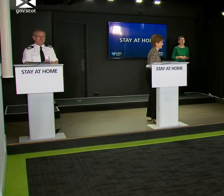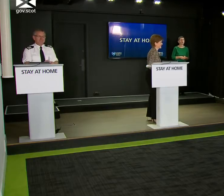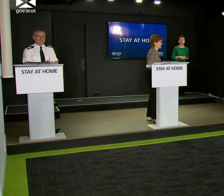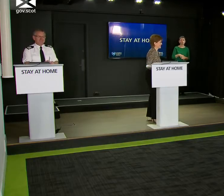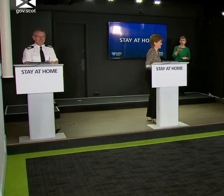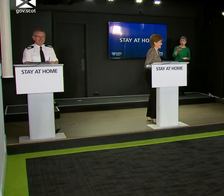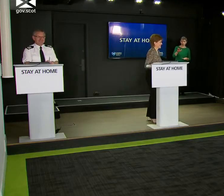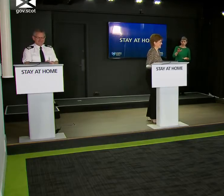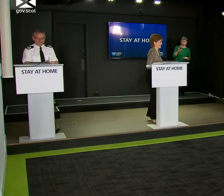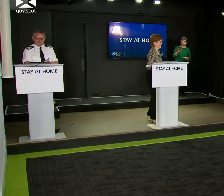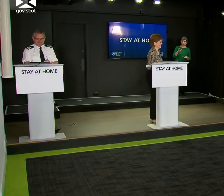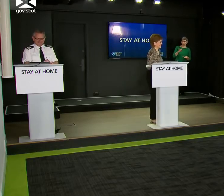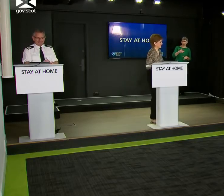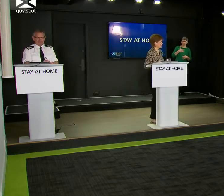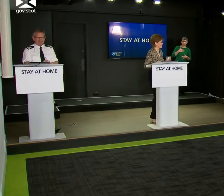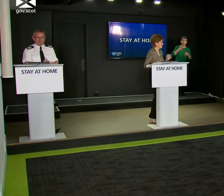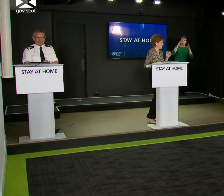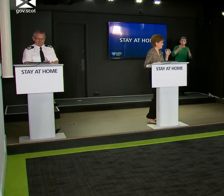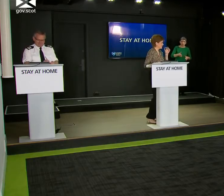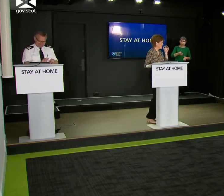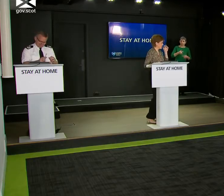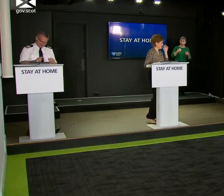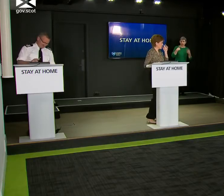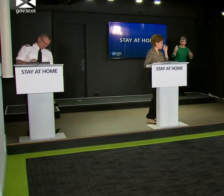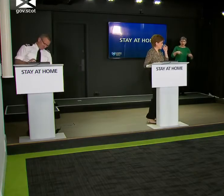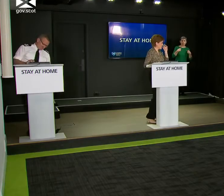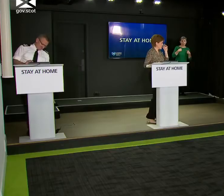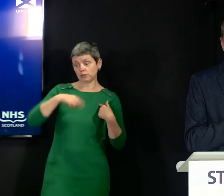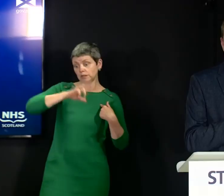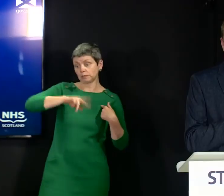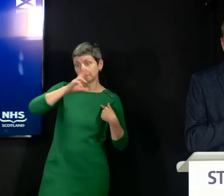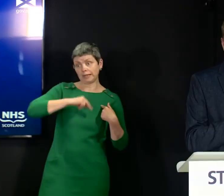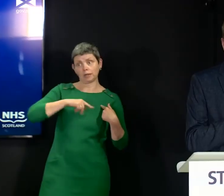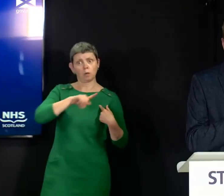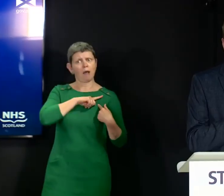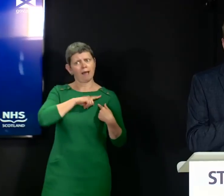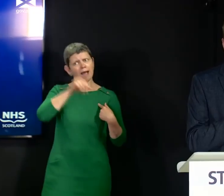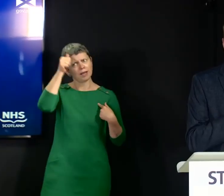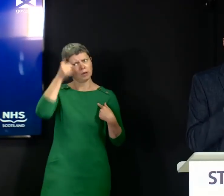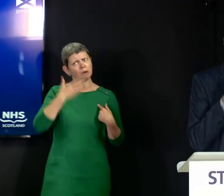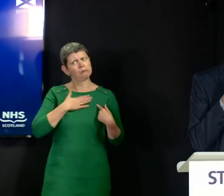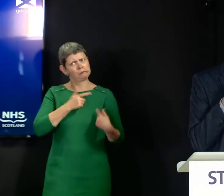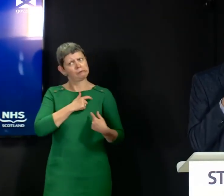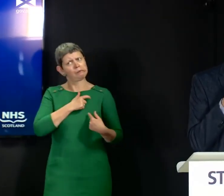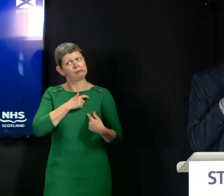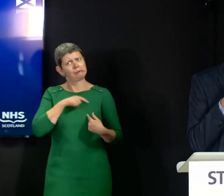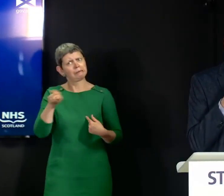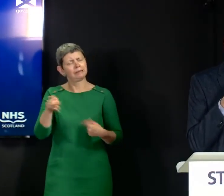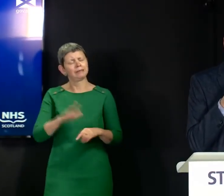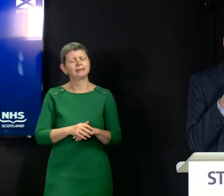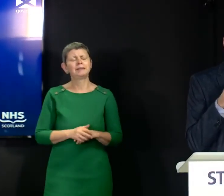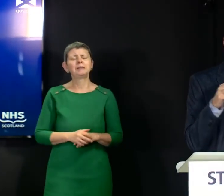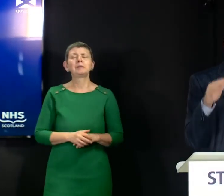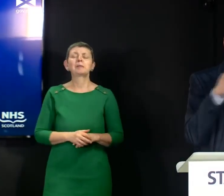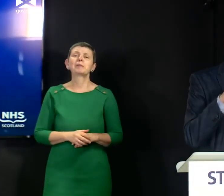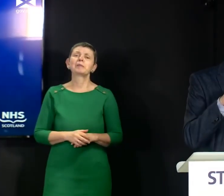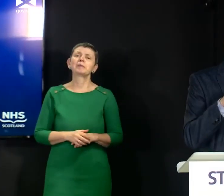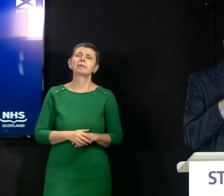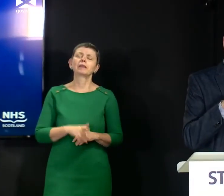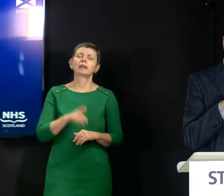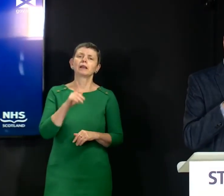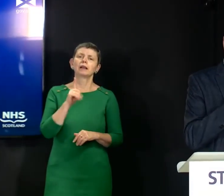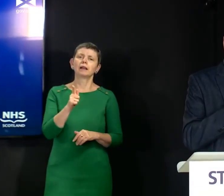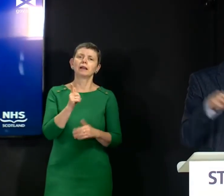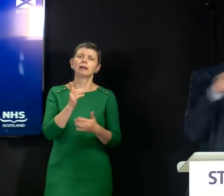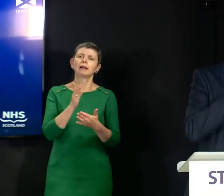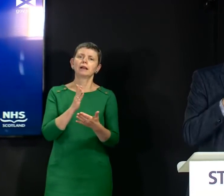in at any time I realise that creates fear in you and others the point here is layering